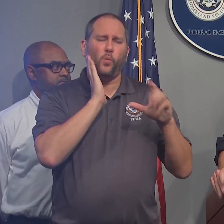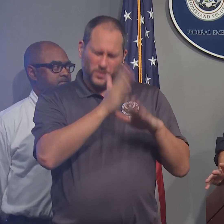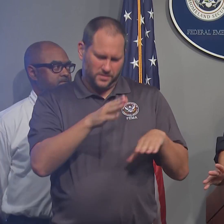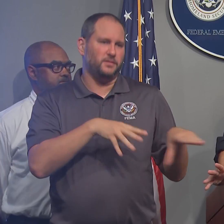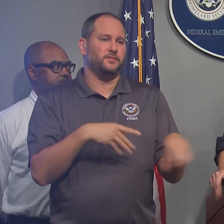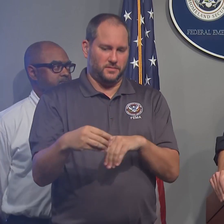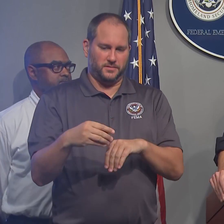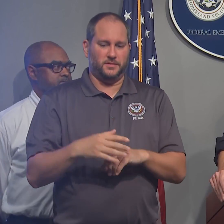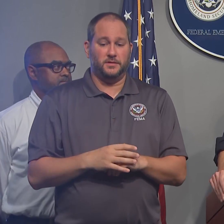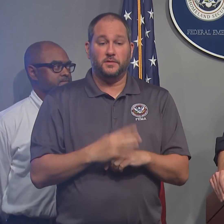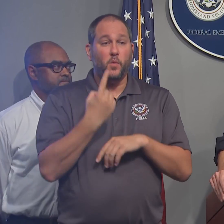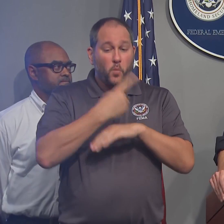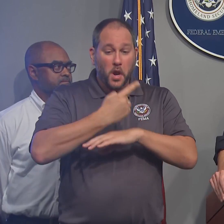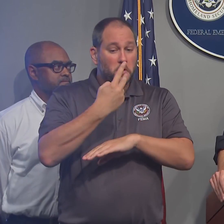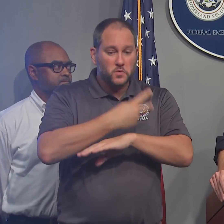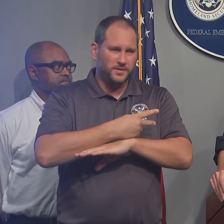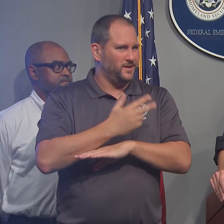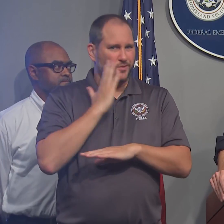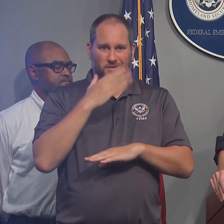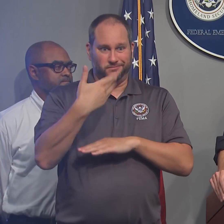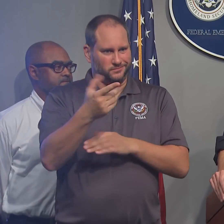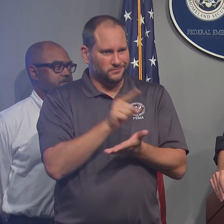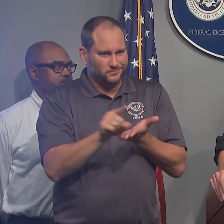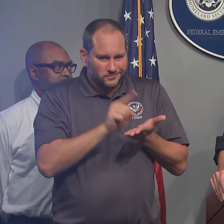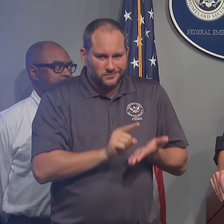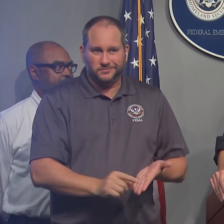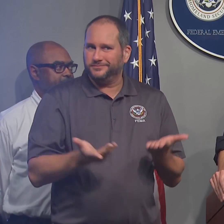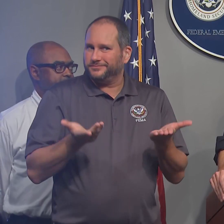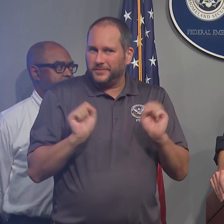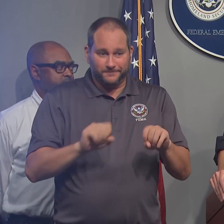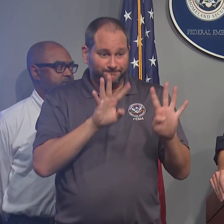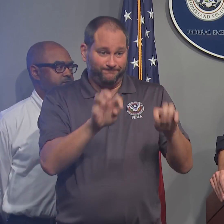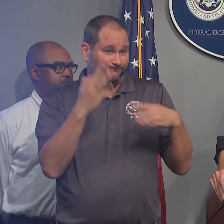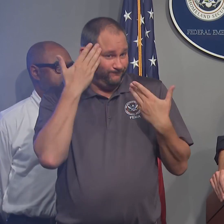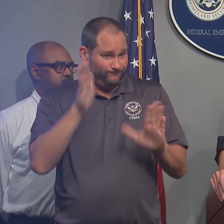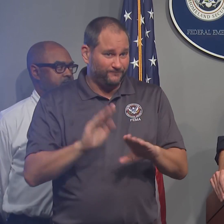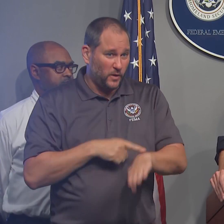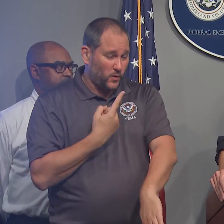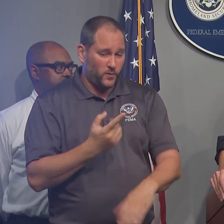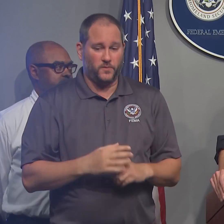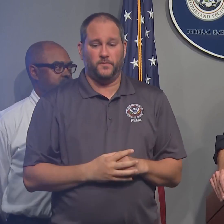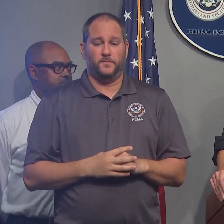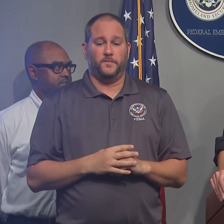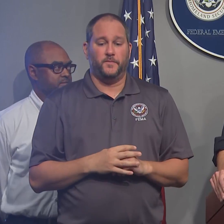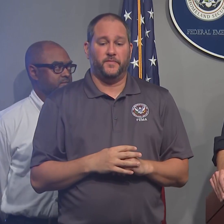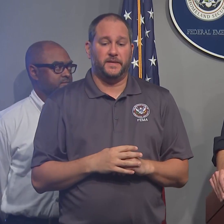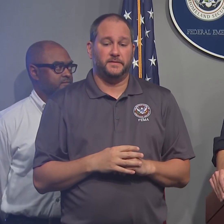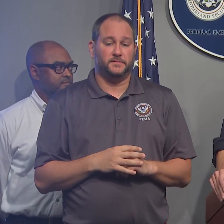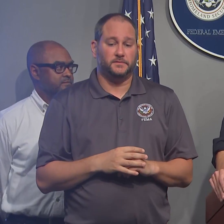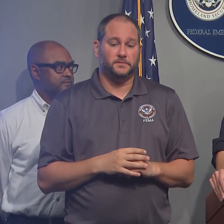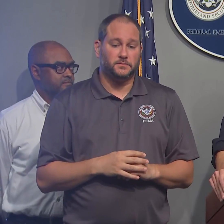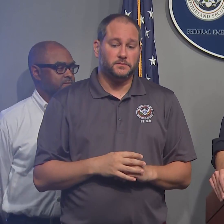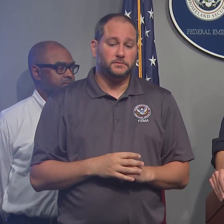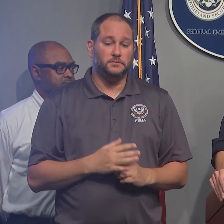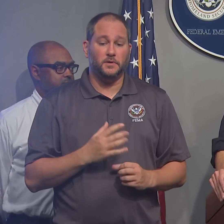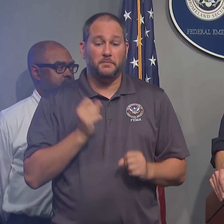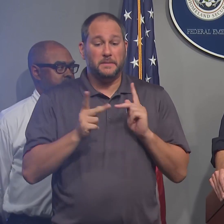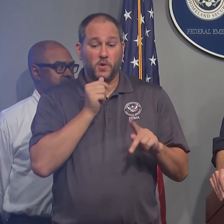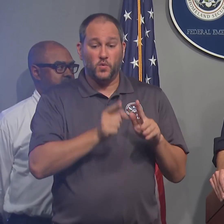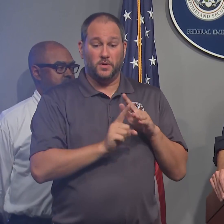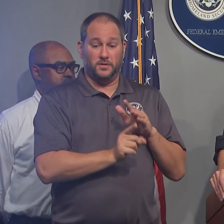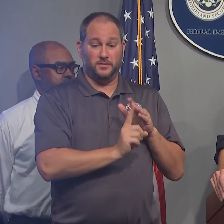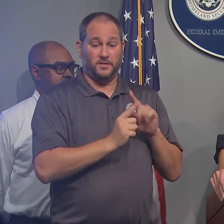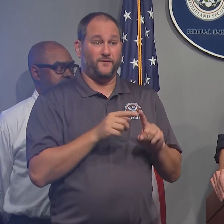It's hard to say at this point. So not only that, but many of you who have evacuated from the Carolina